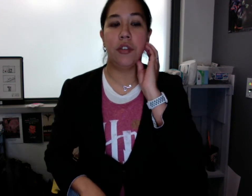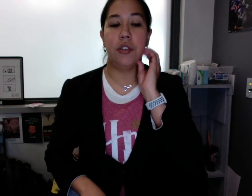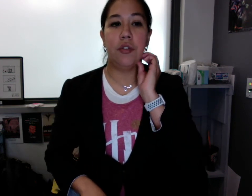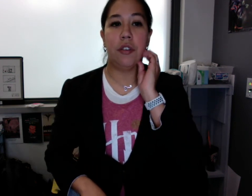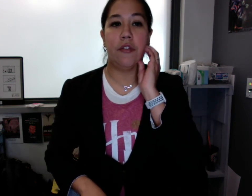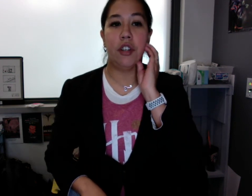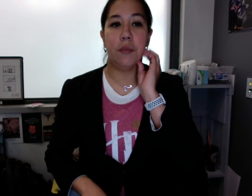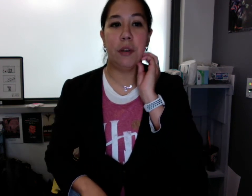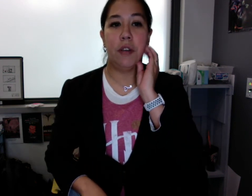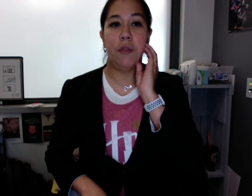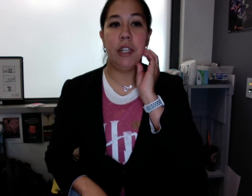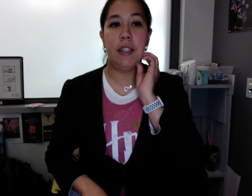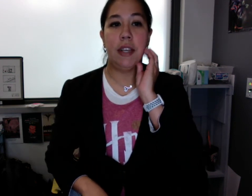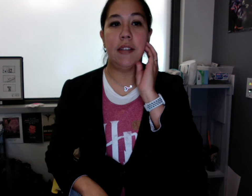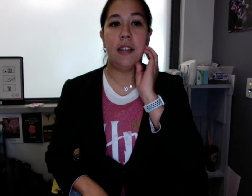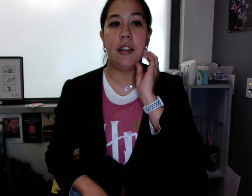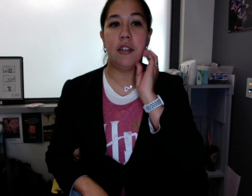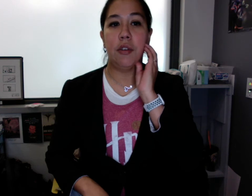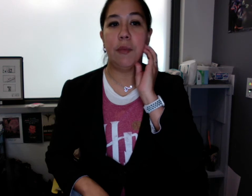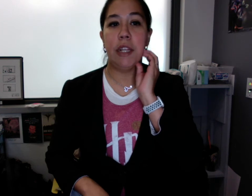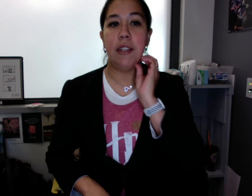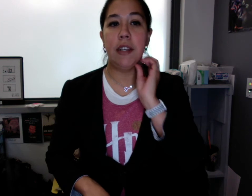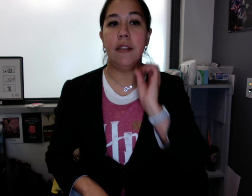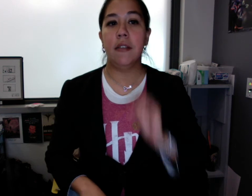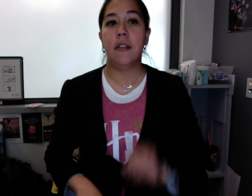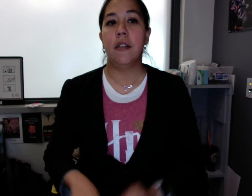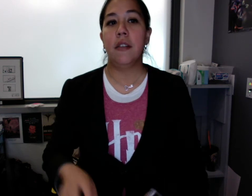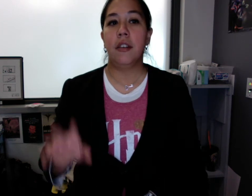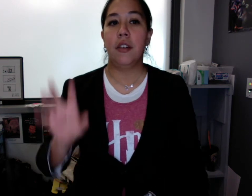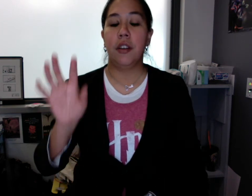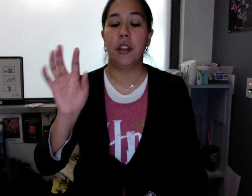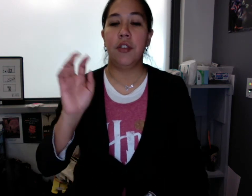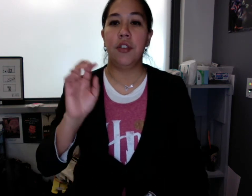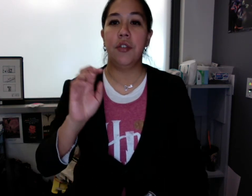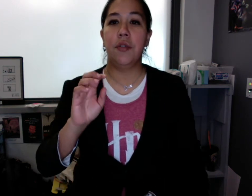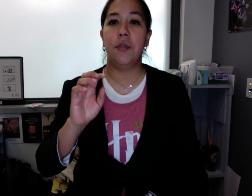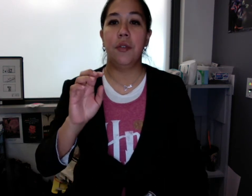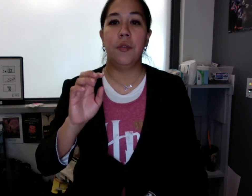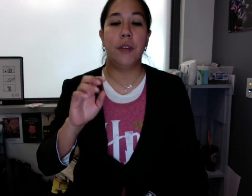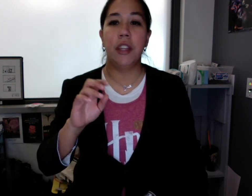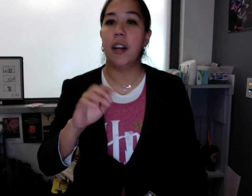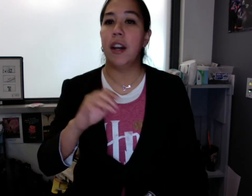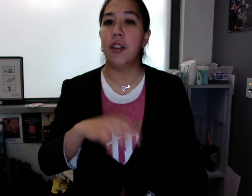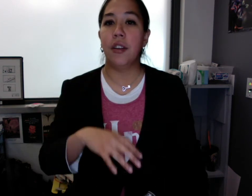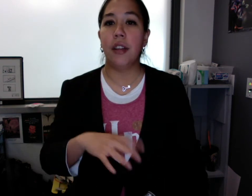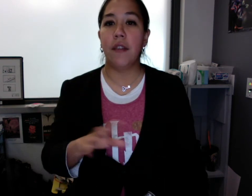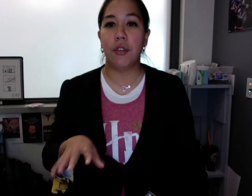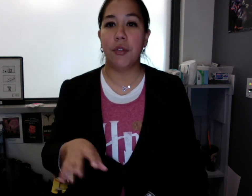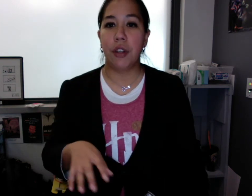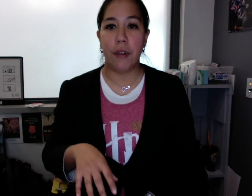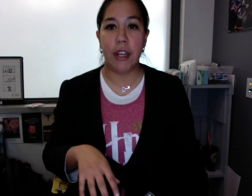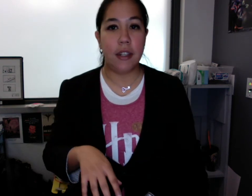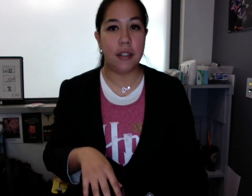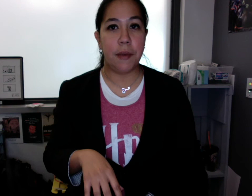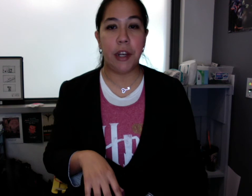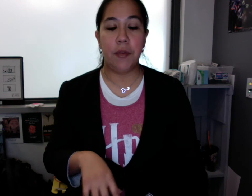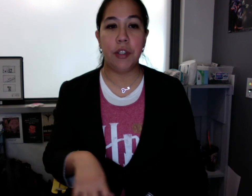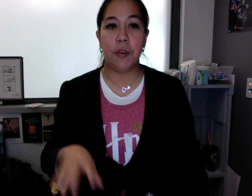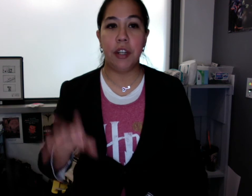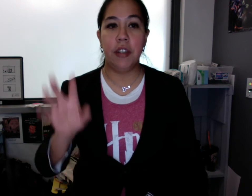the first part when he says it because he repeats it. You're going to do with either your left or your right, doesn't matter which one.